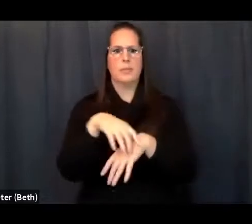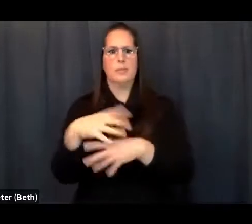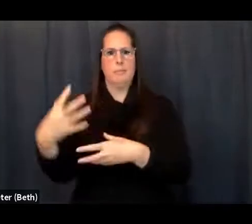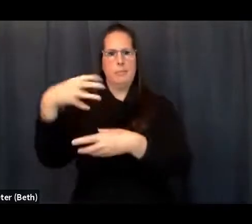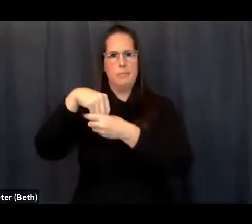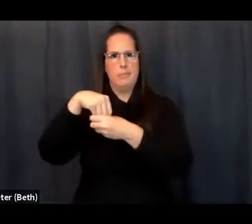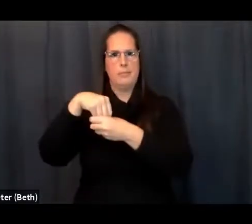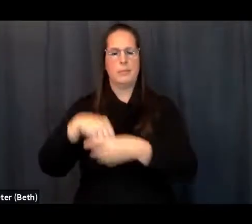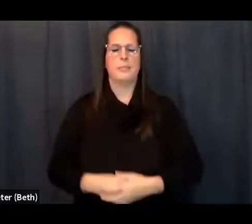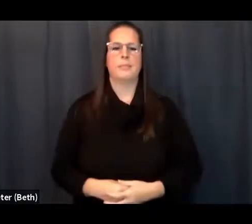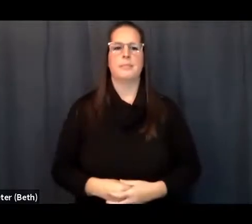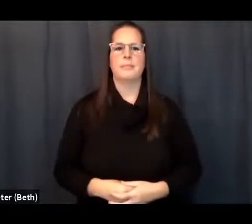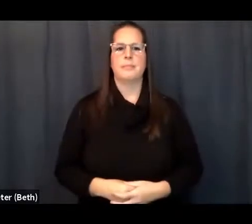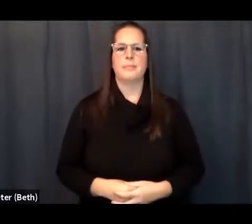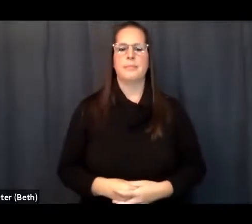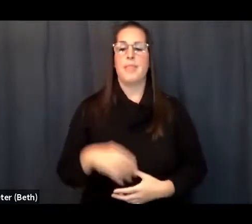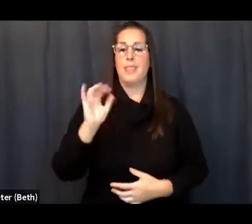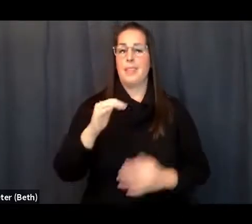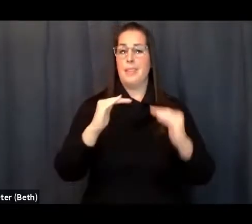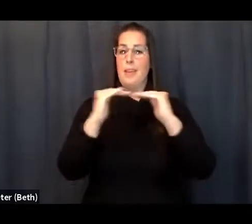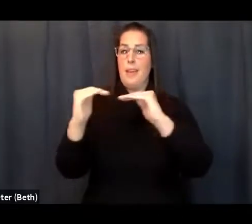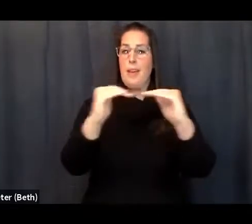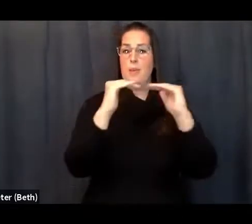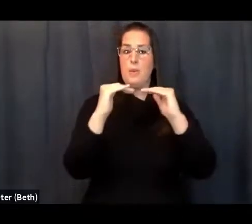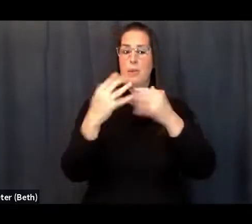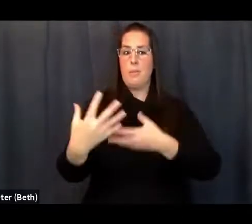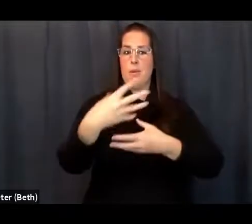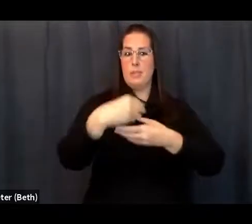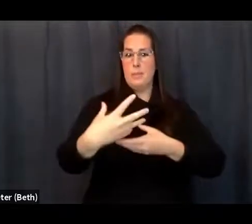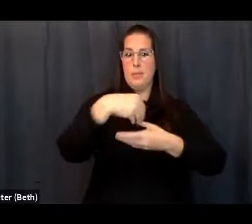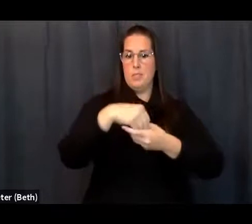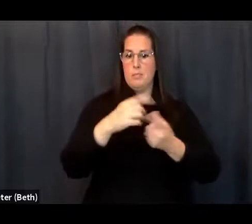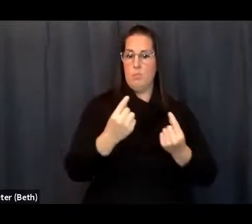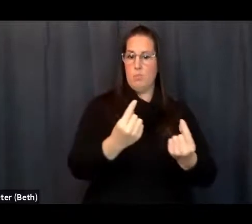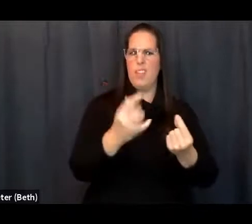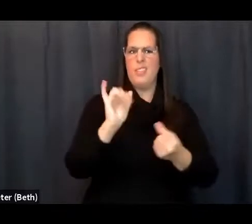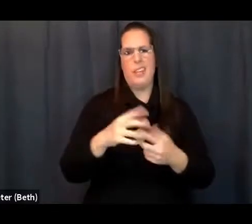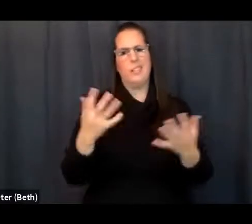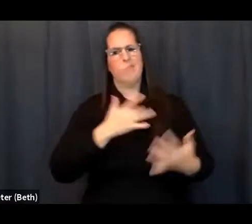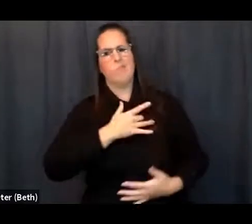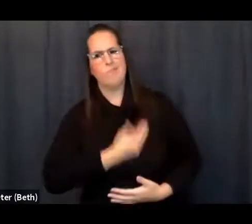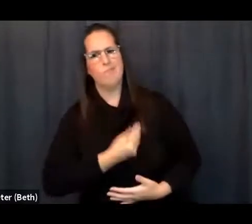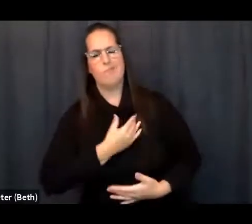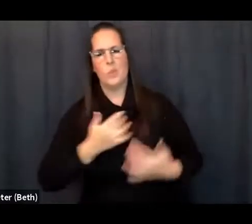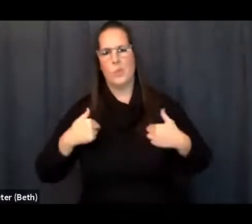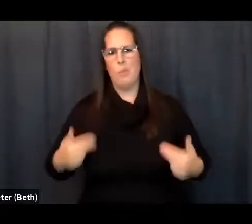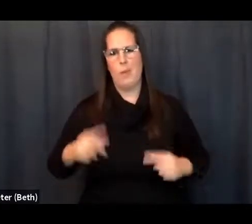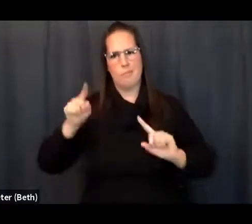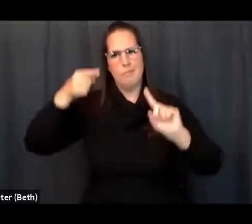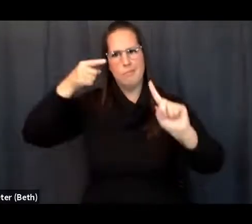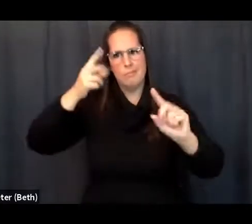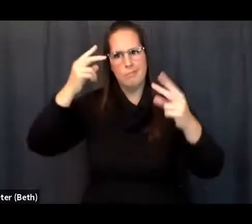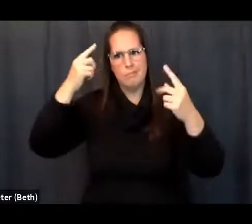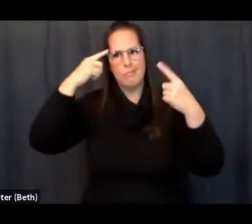equity participation is our compassionate humanity. And that's what we're working towards. But we need a new